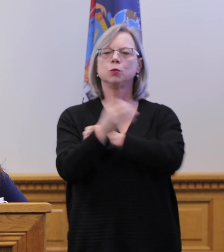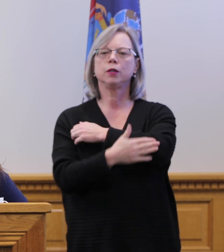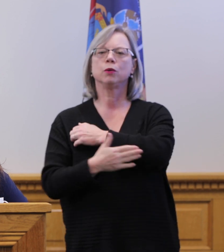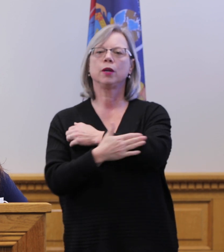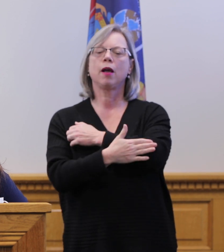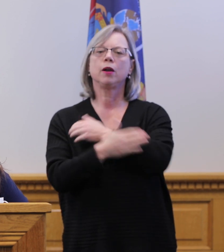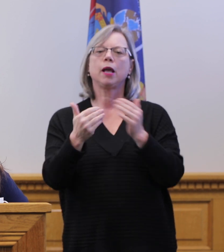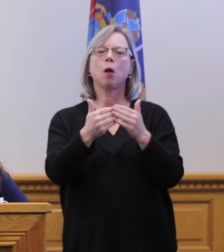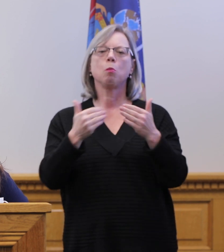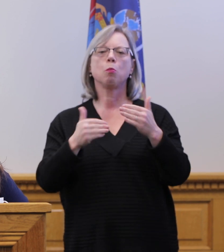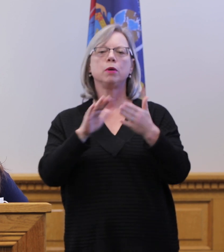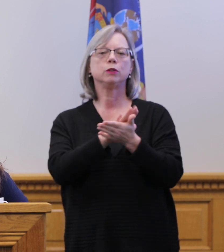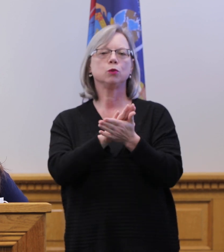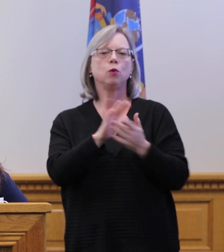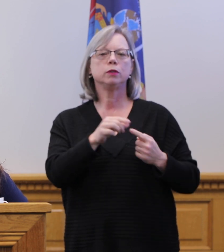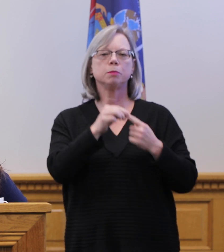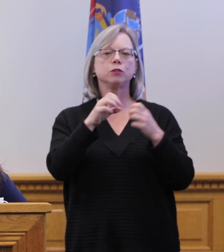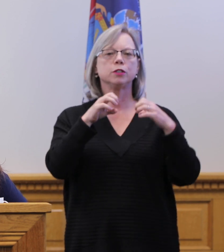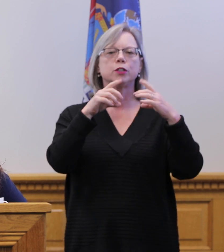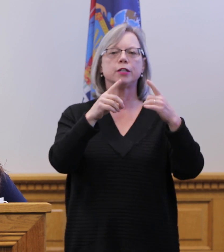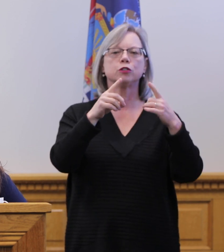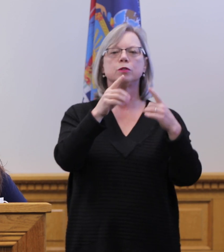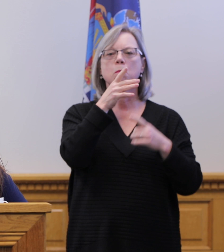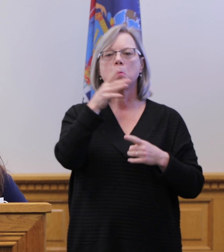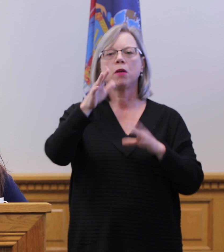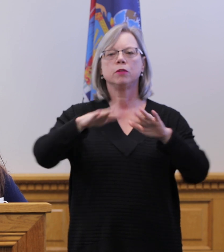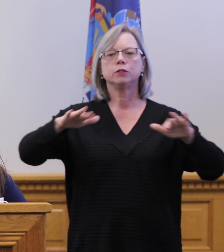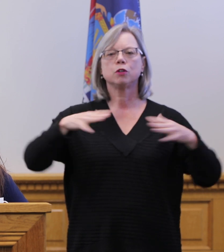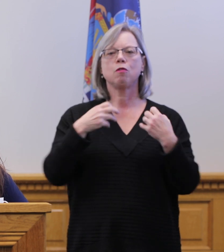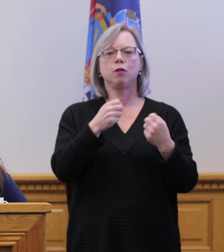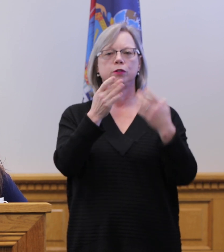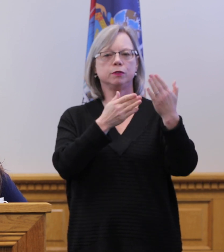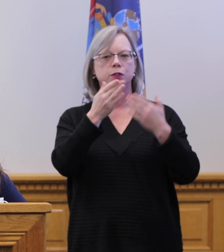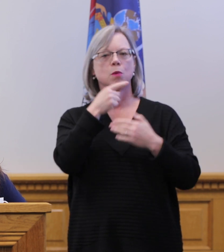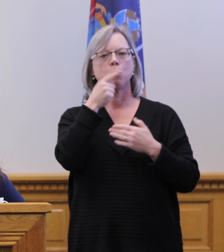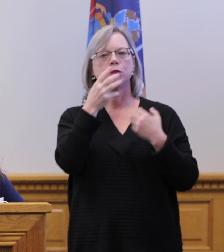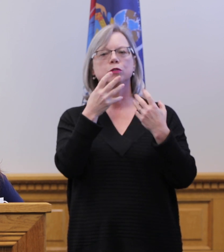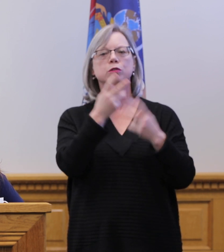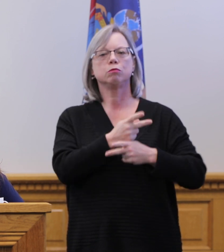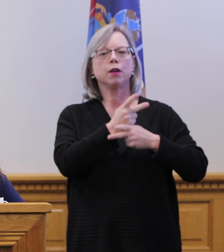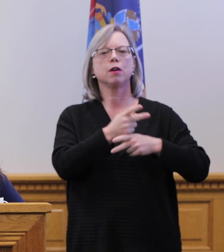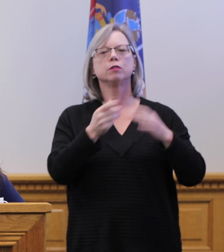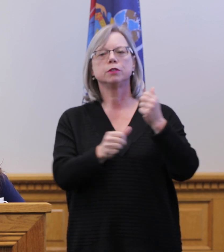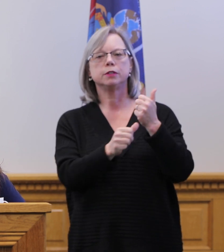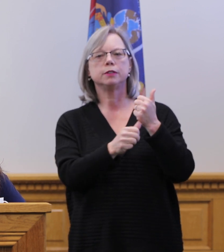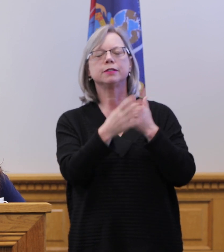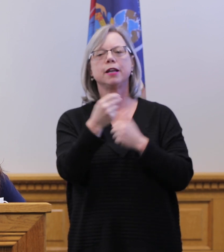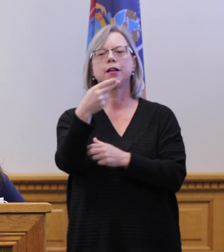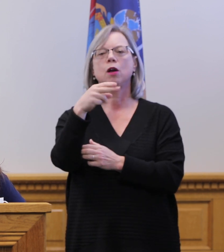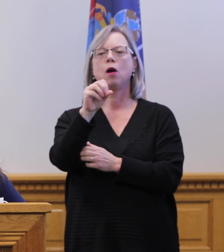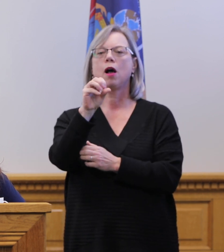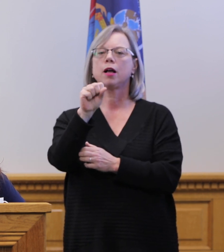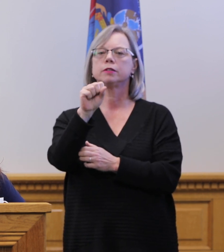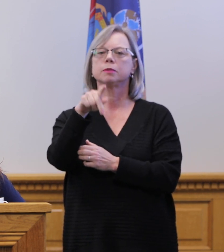care. Working with residents, we have noticed that some individuals may have been reluctant to sign up for COVID-19 vaccine because they